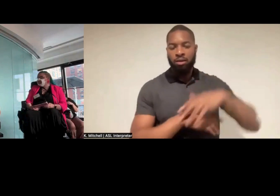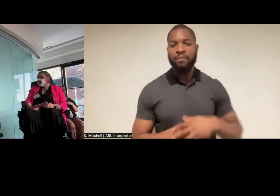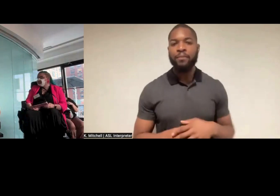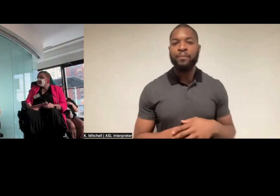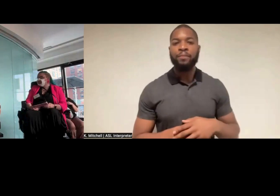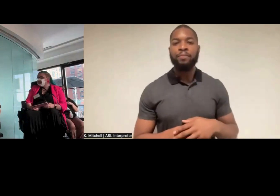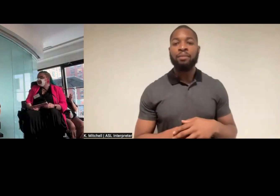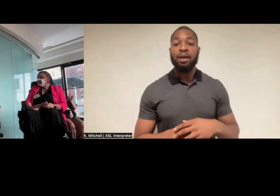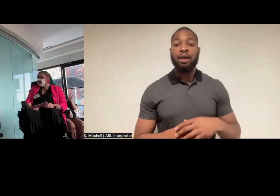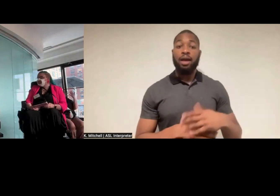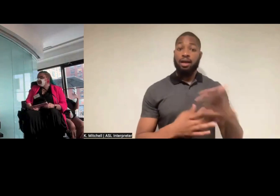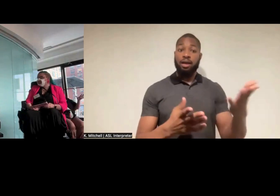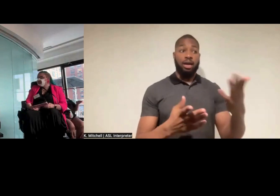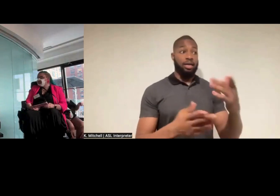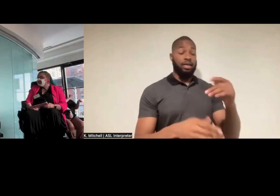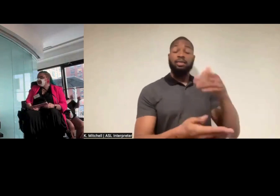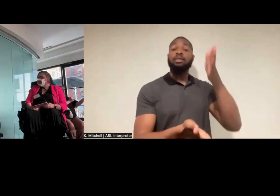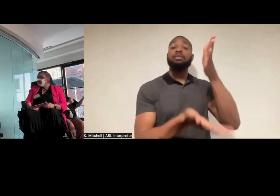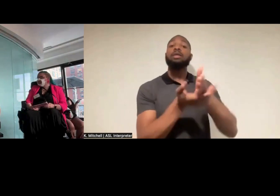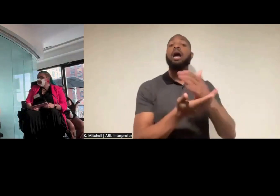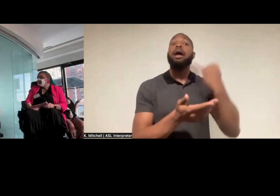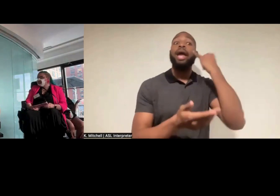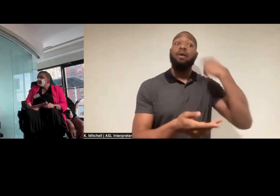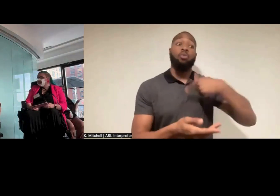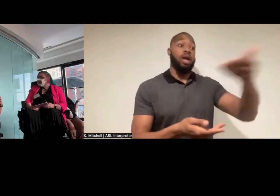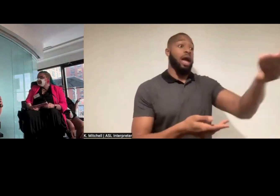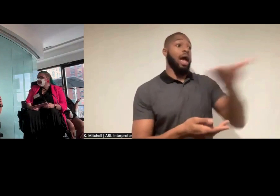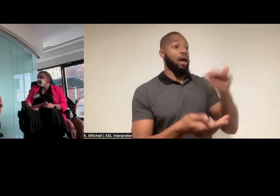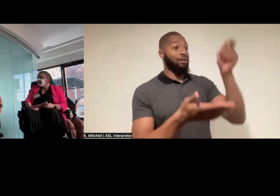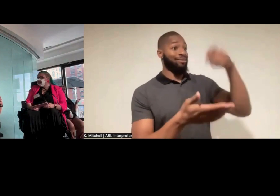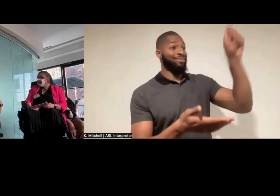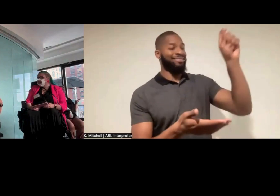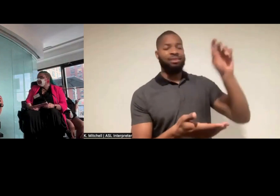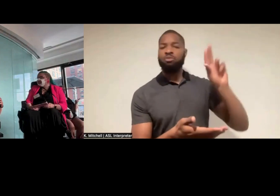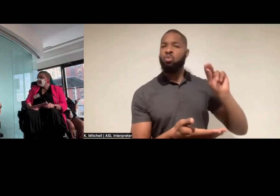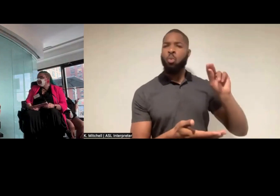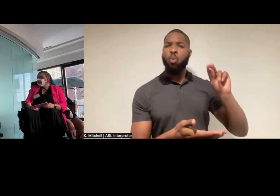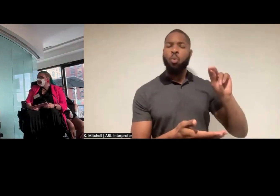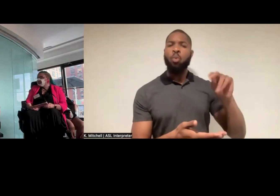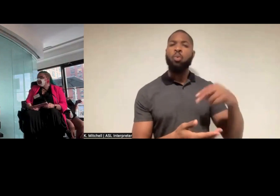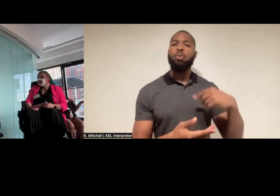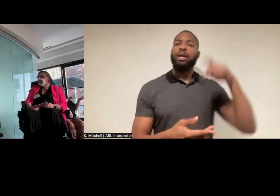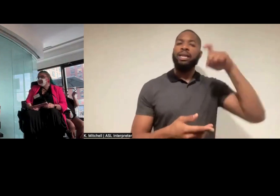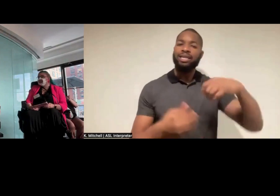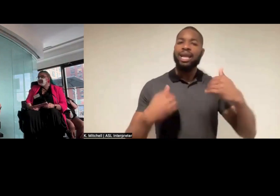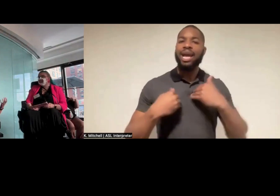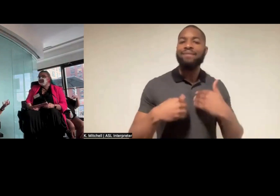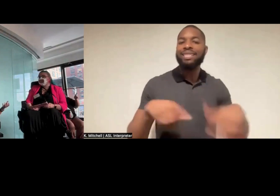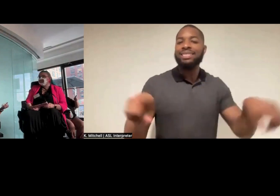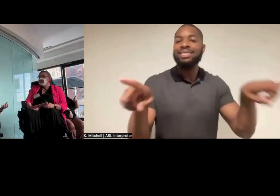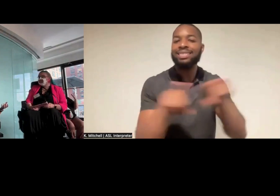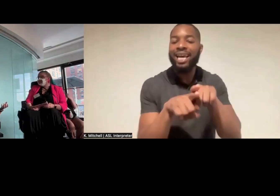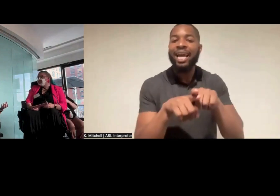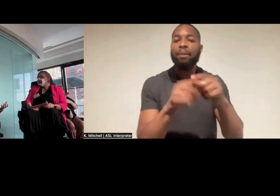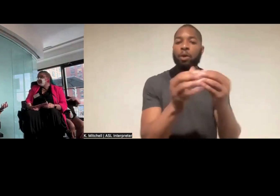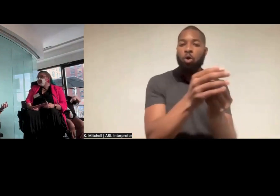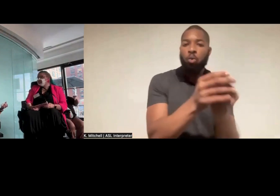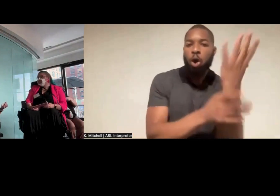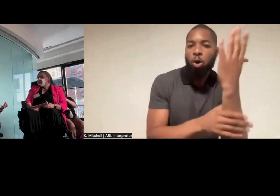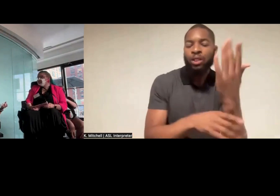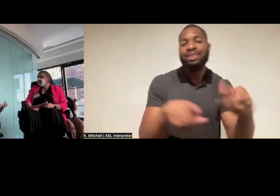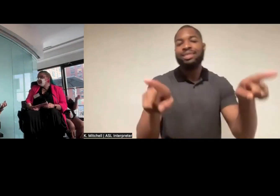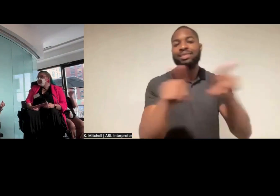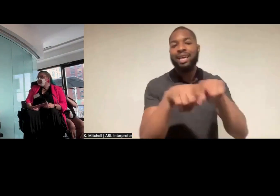with employing persons with disabilities, they have to have the same growth and opportunities as every person in the workplace